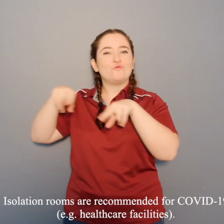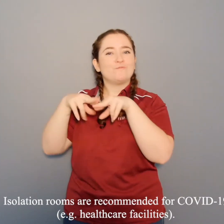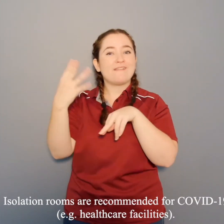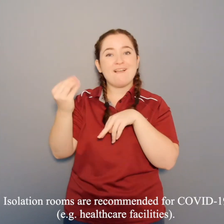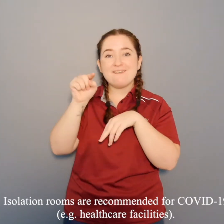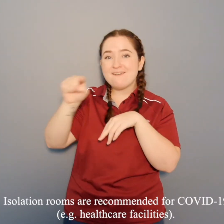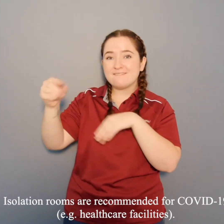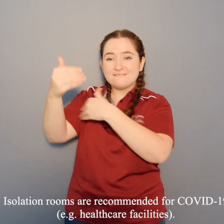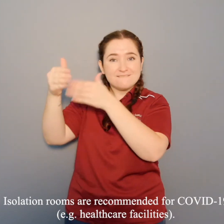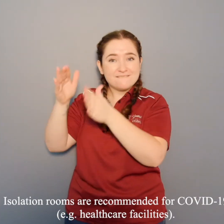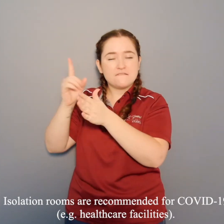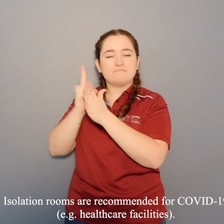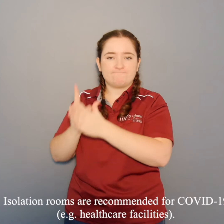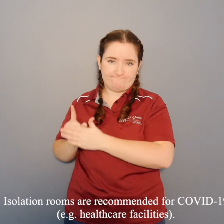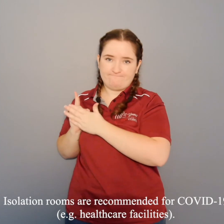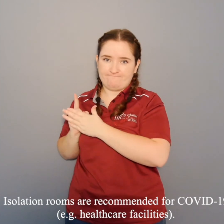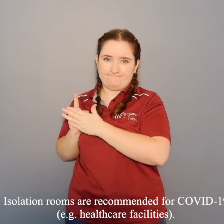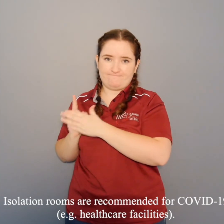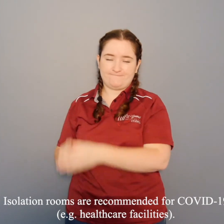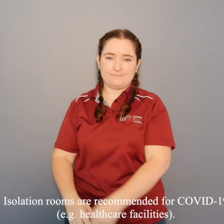have isolation rooms in each of them.